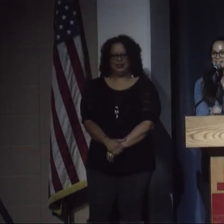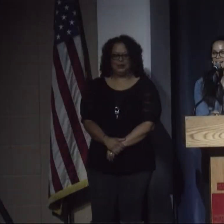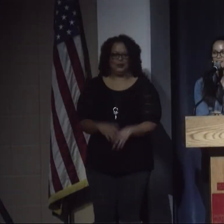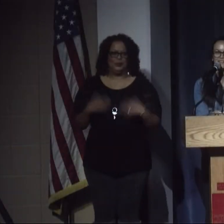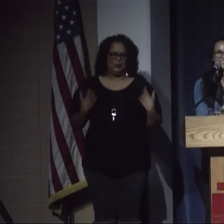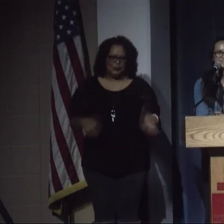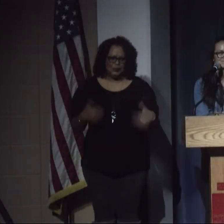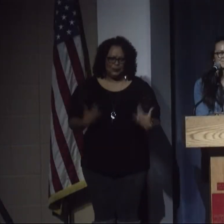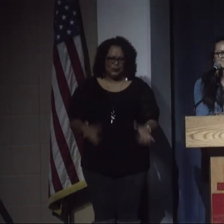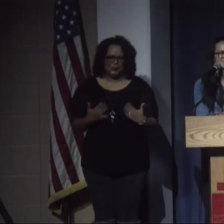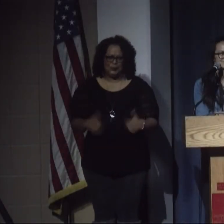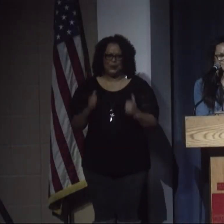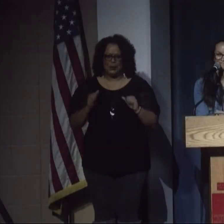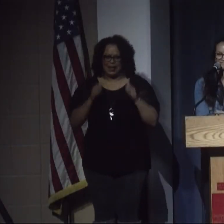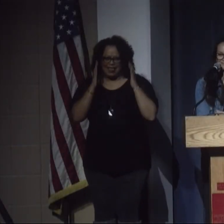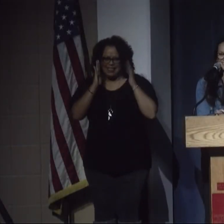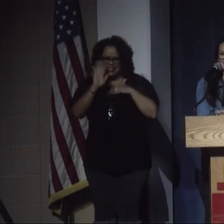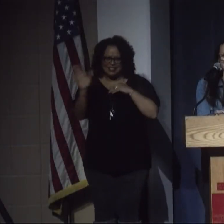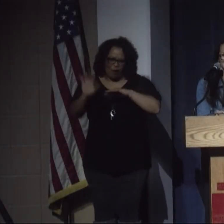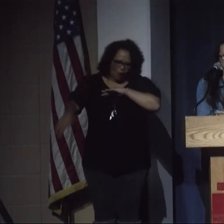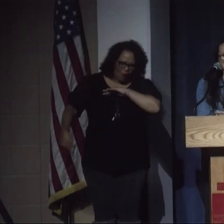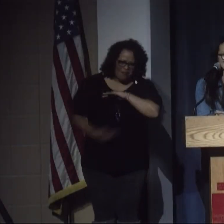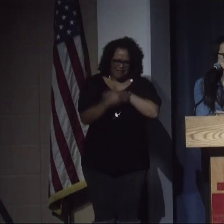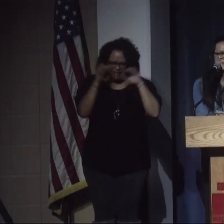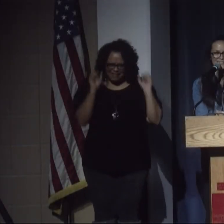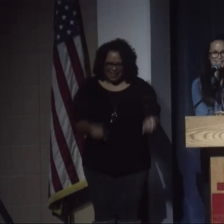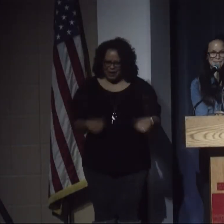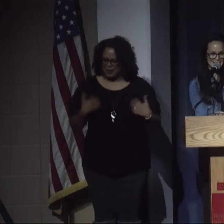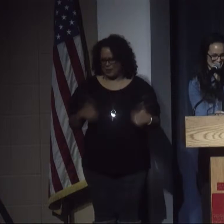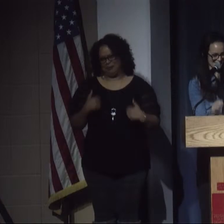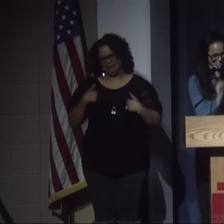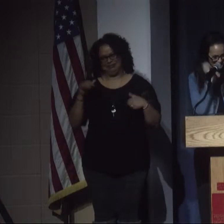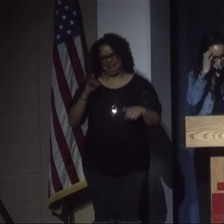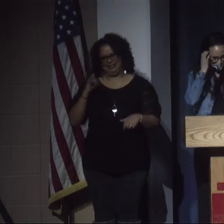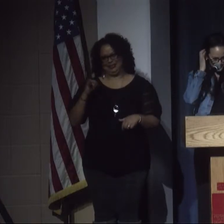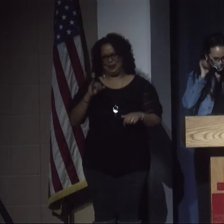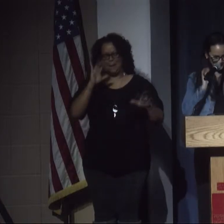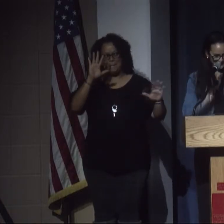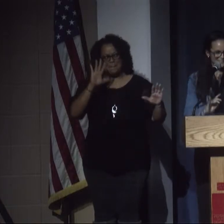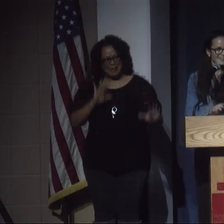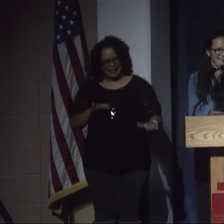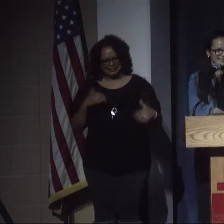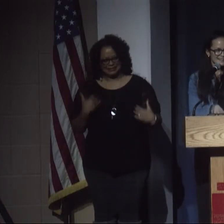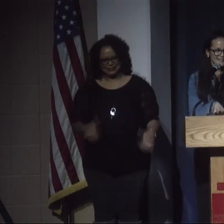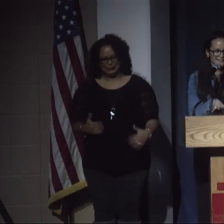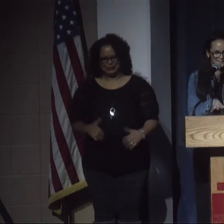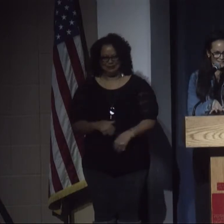can listen to that all night. Yeah, I can too. He did amazing.